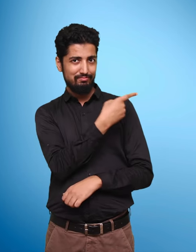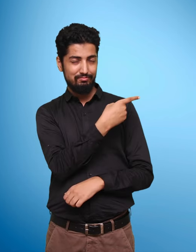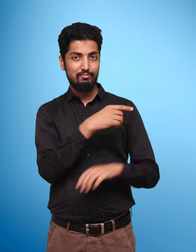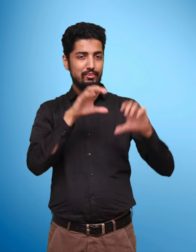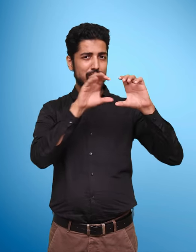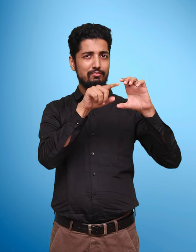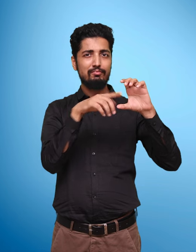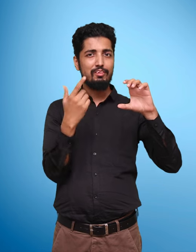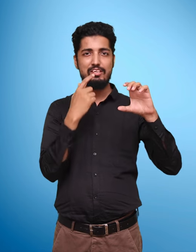Egg.